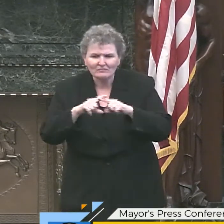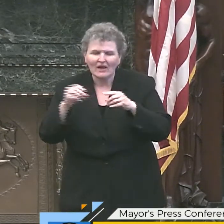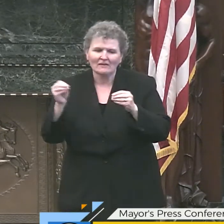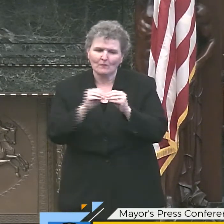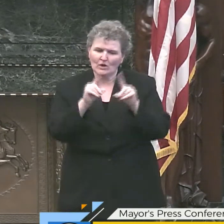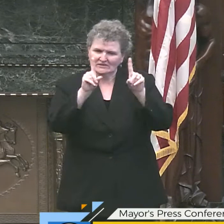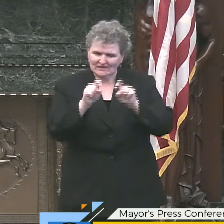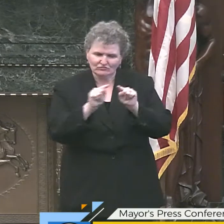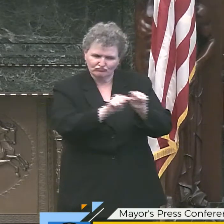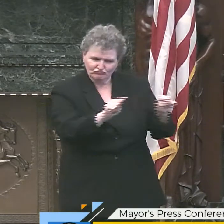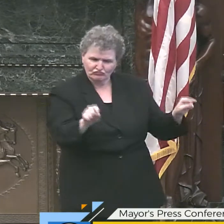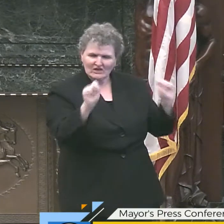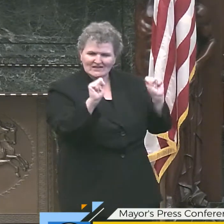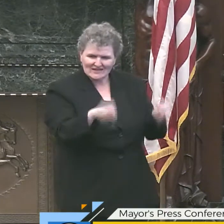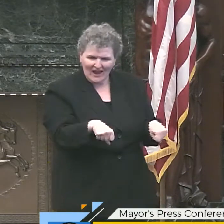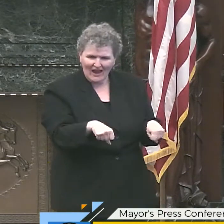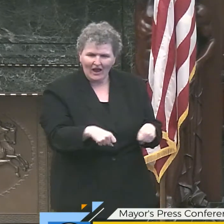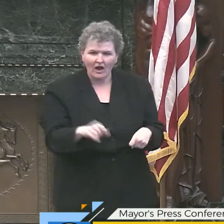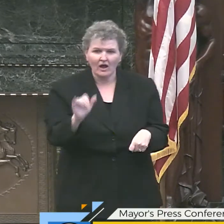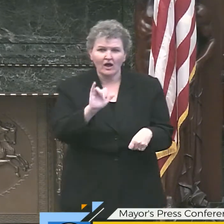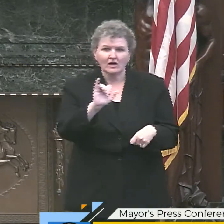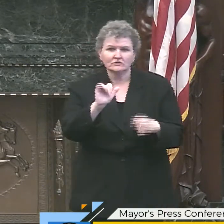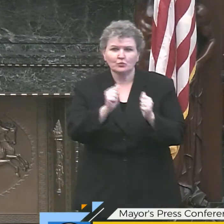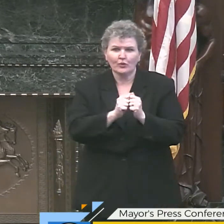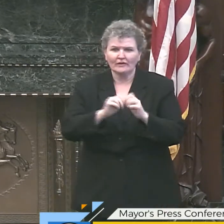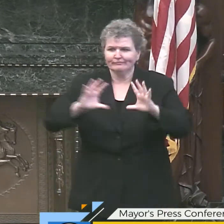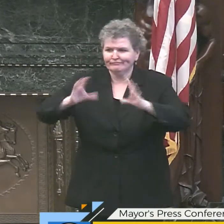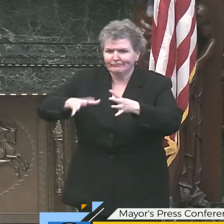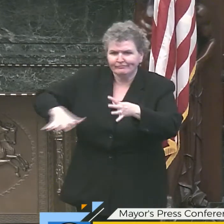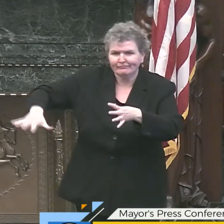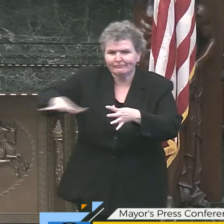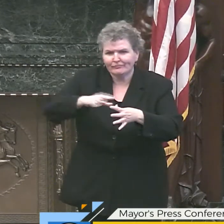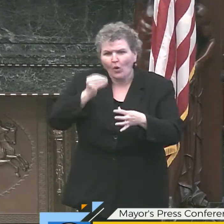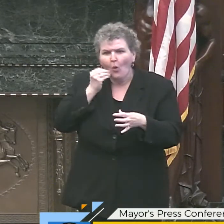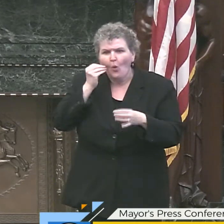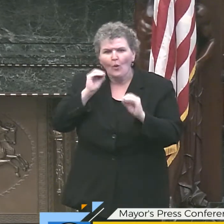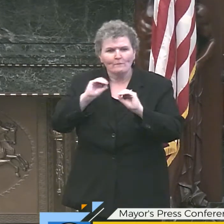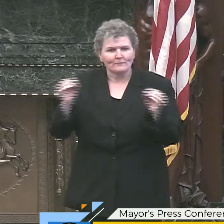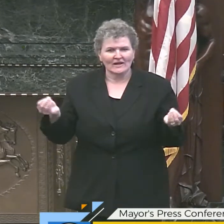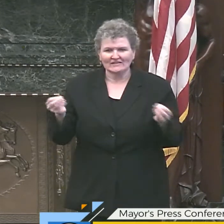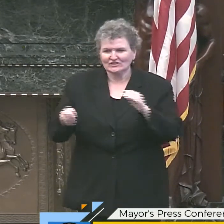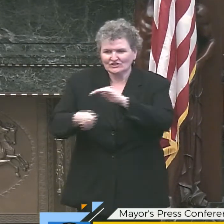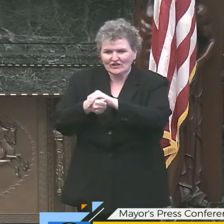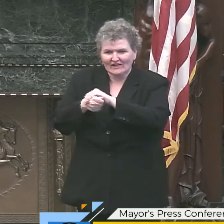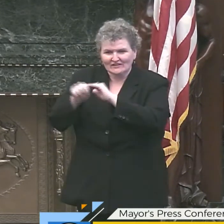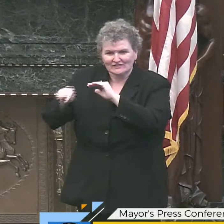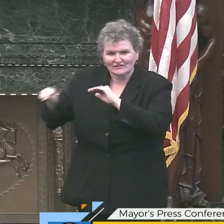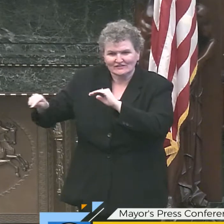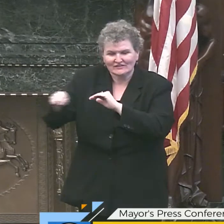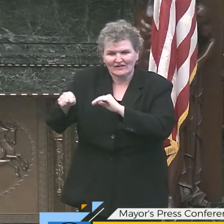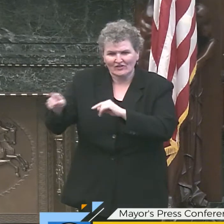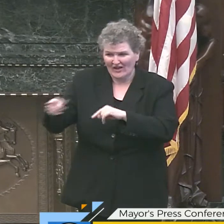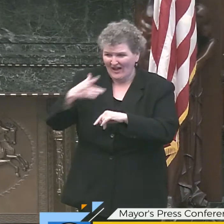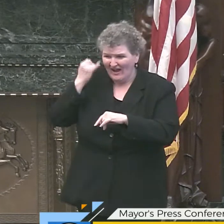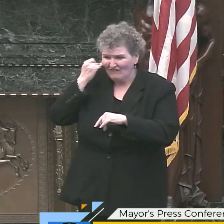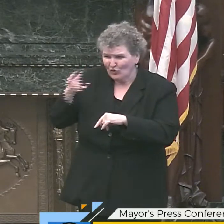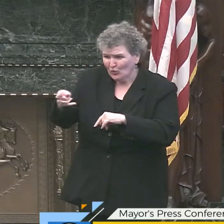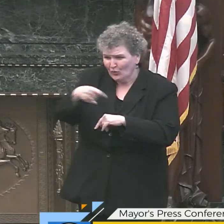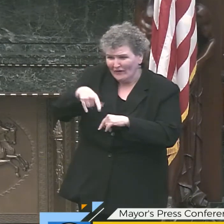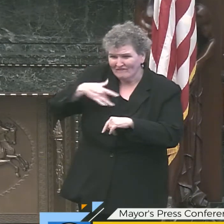well as people who work in congregate settings, for example, homeless shelters. If those people have symptoms, they can come and be tested at that